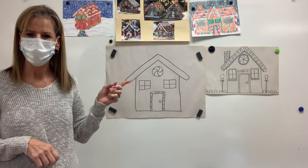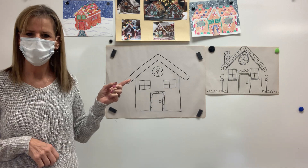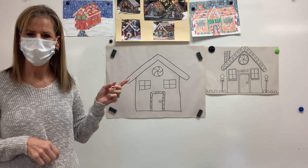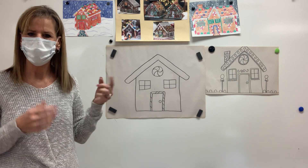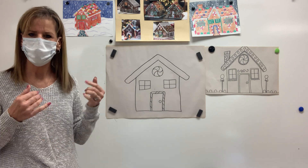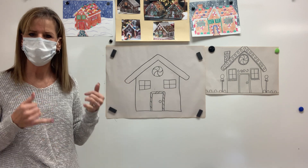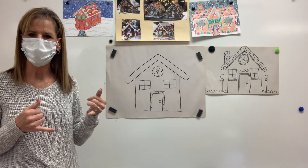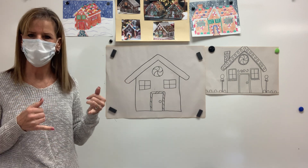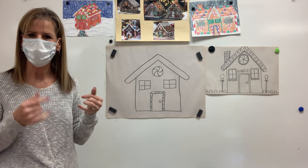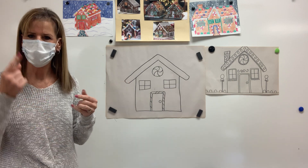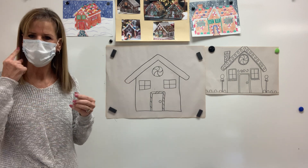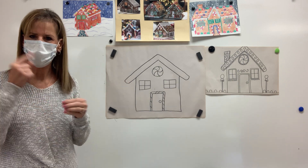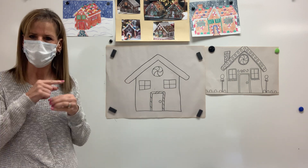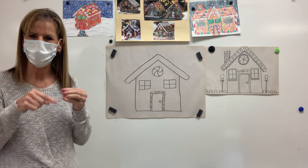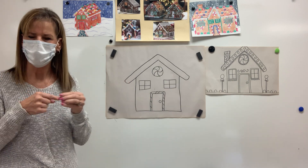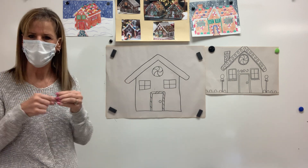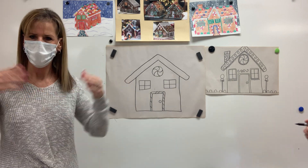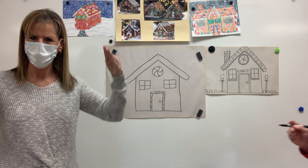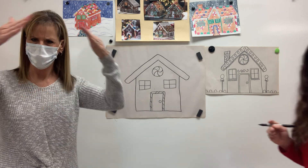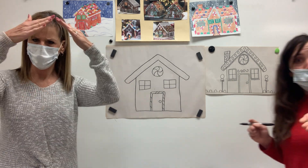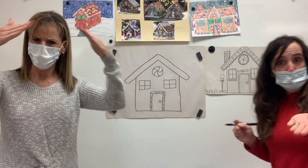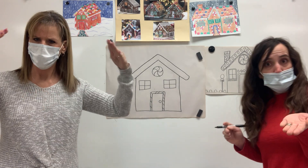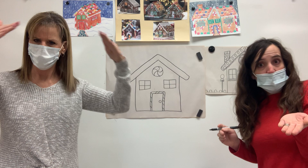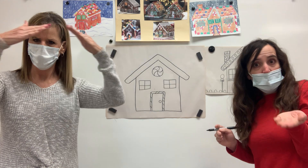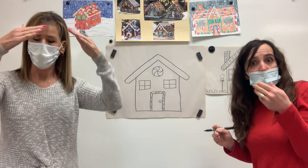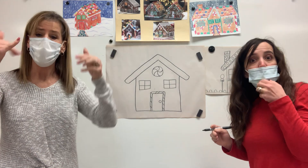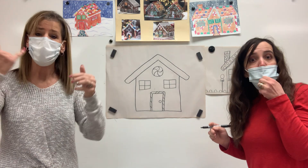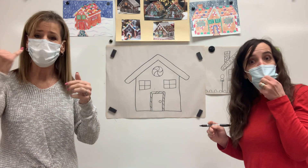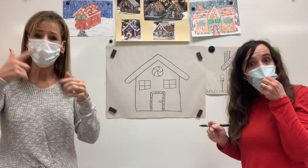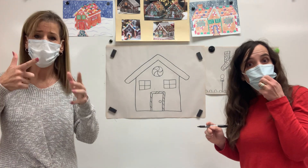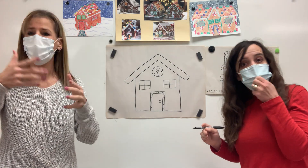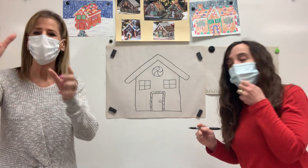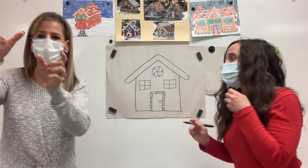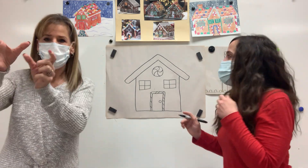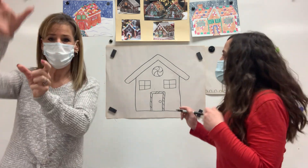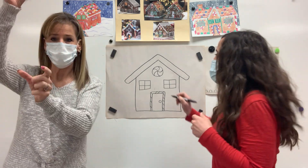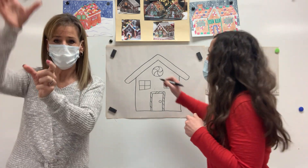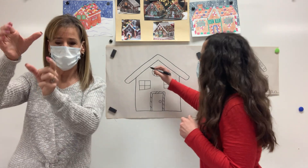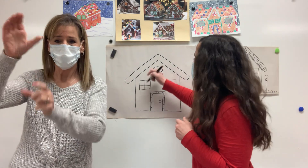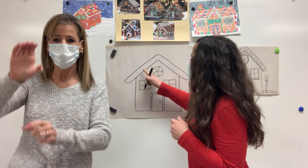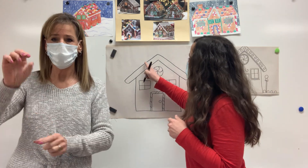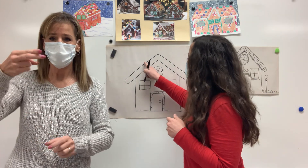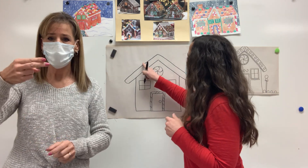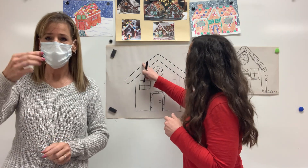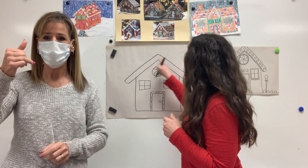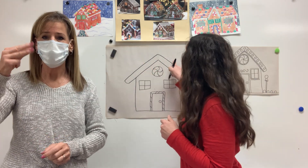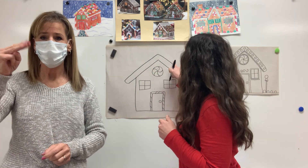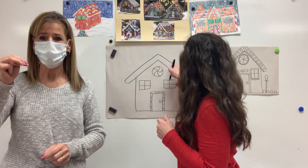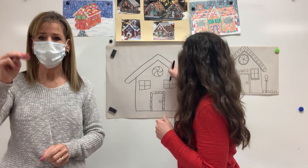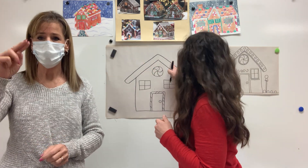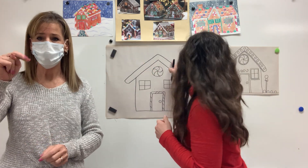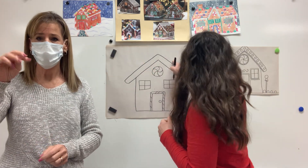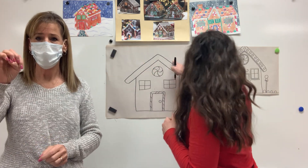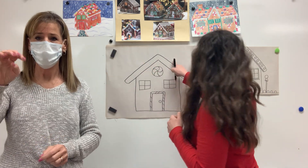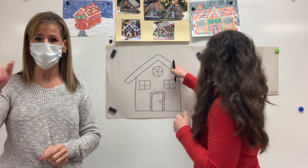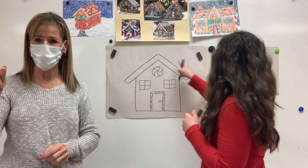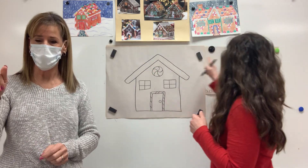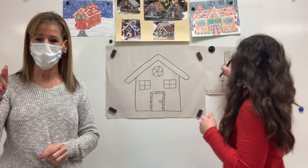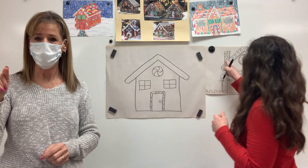Now, let's think about the roof. Oh, if you want a chimney, you could definitely make a chimney. So wherever you want, you could maybe on this side, let's say I have